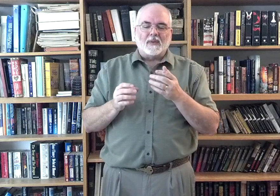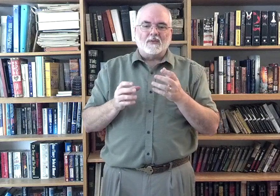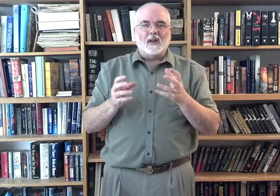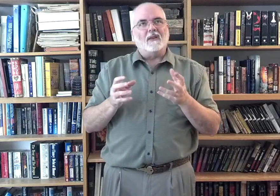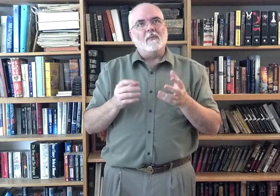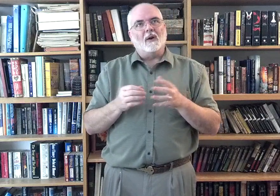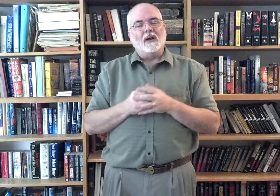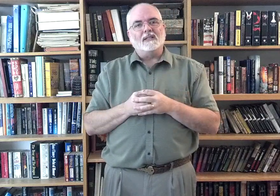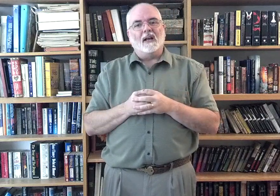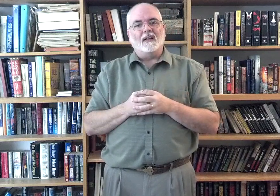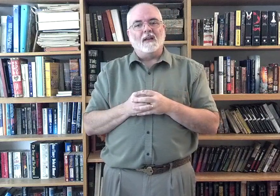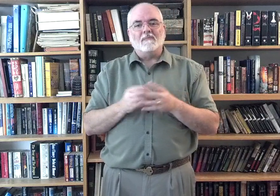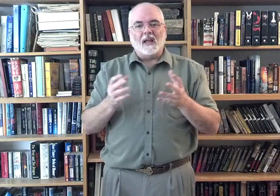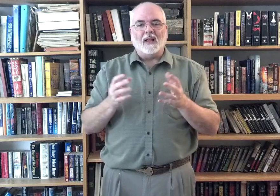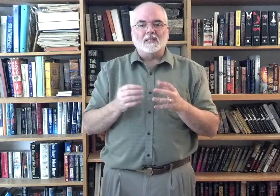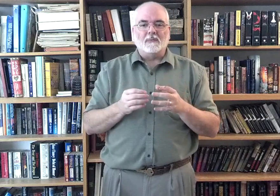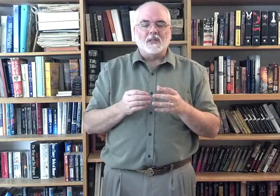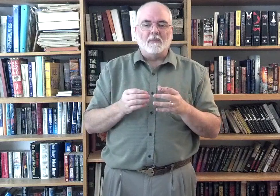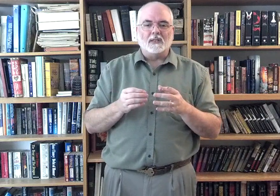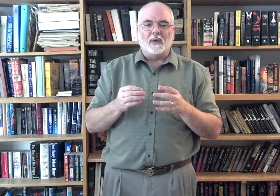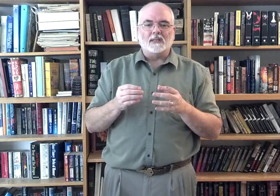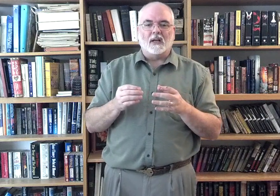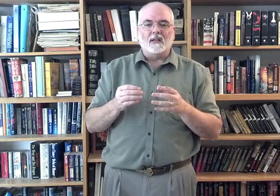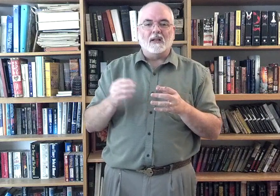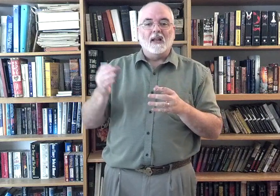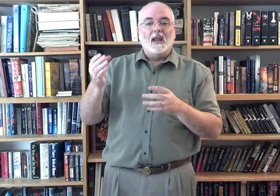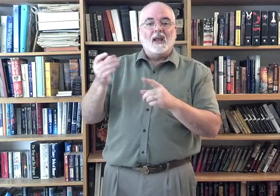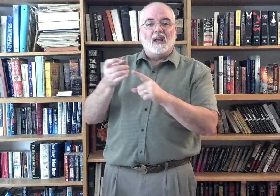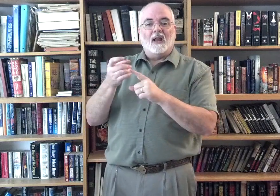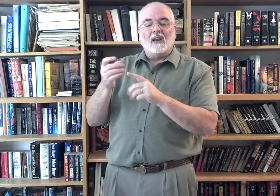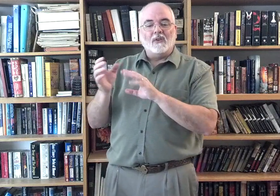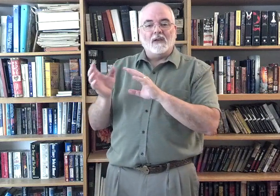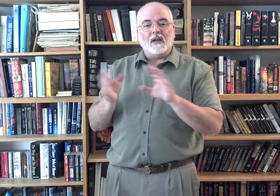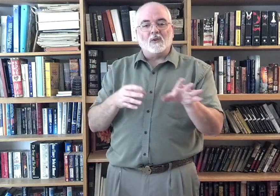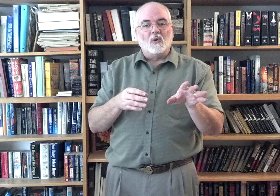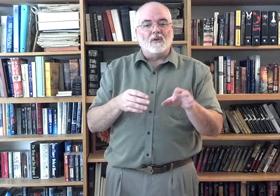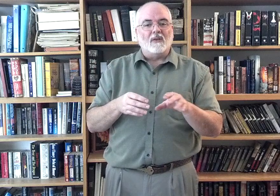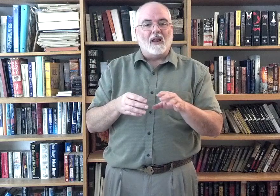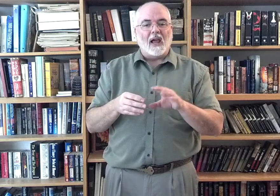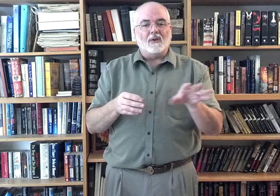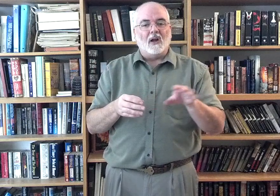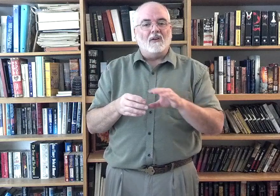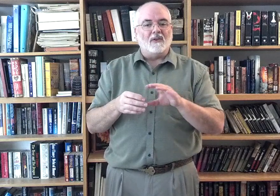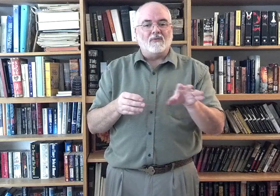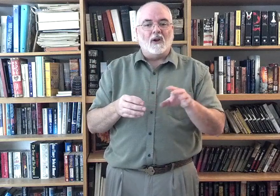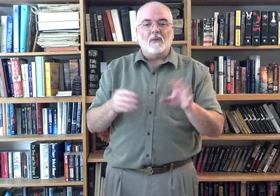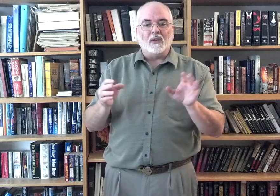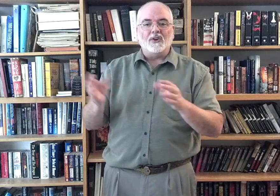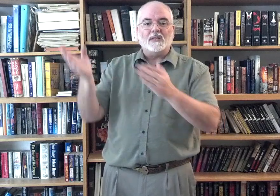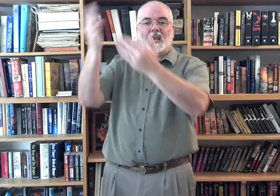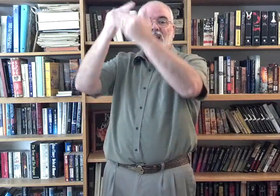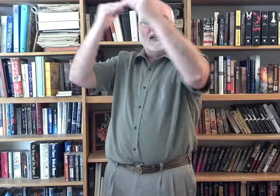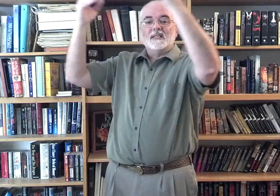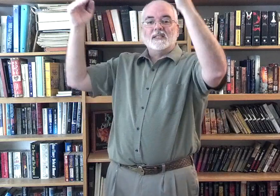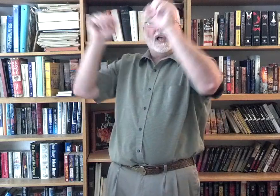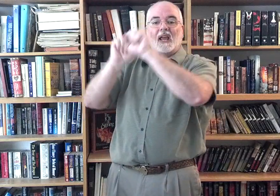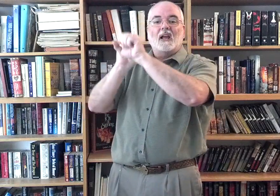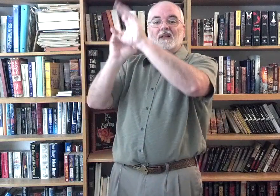Trying to think of a better way to sign that. I think that's still the best way to sign that. And if you leave out the word out of and from and just say Zion's